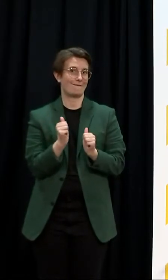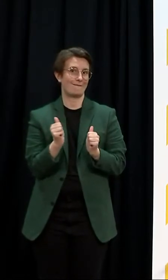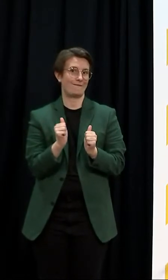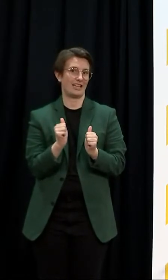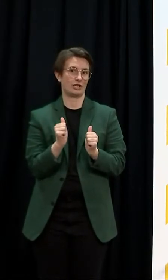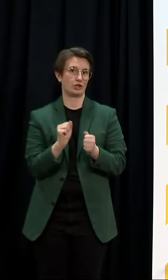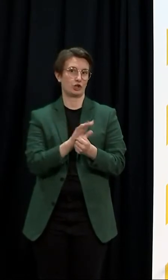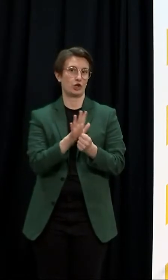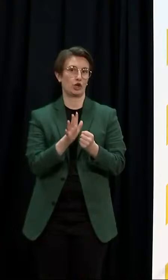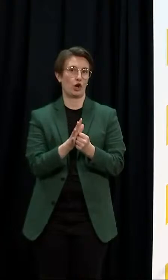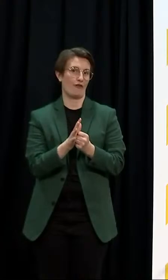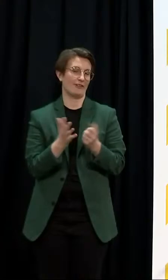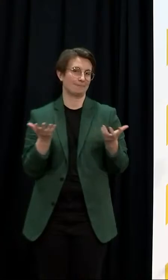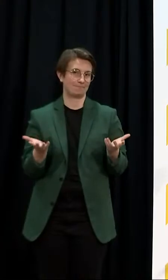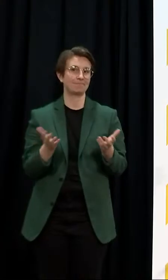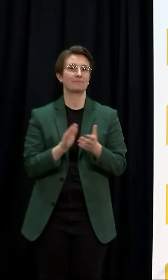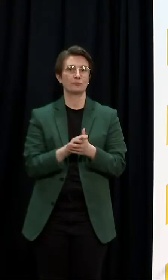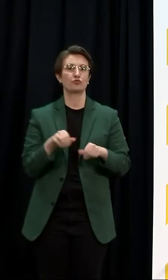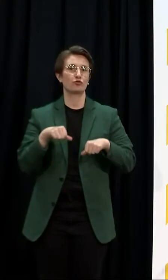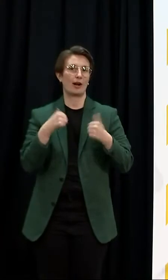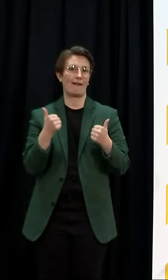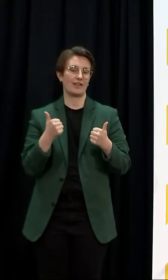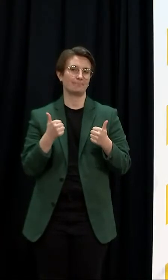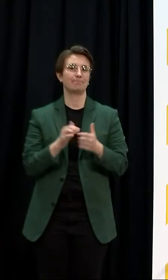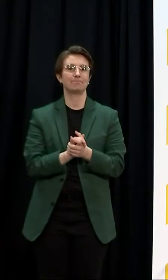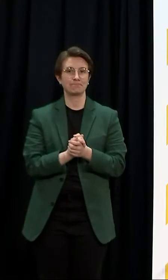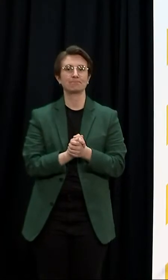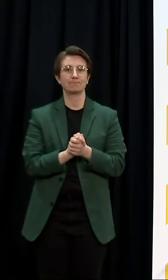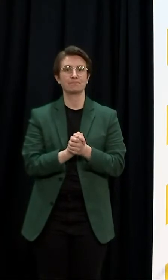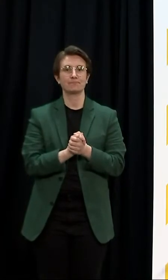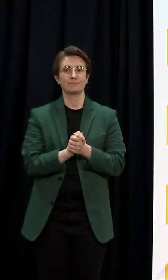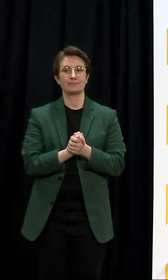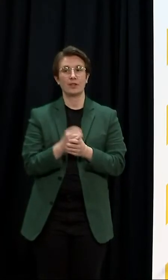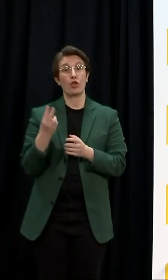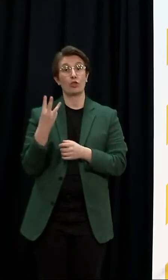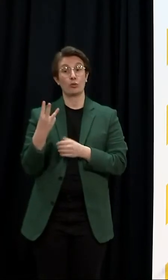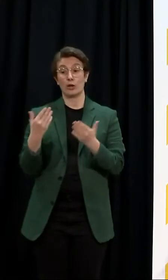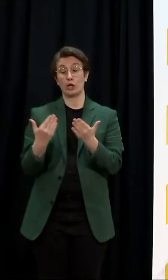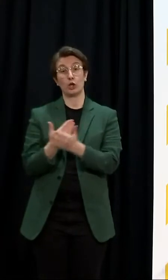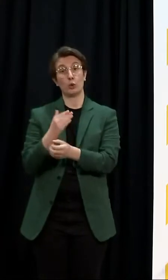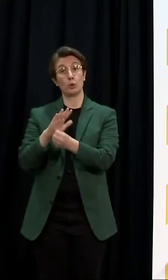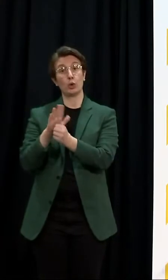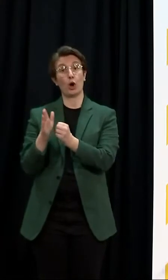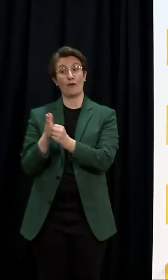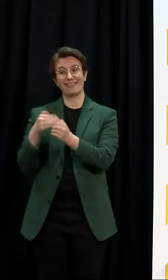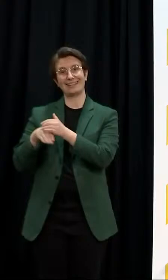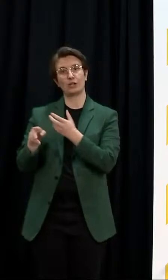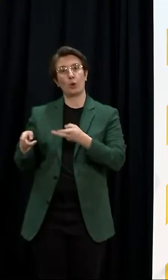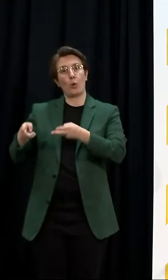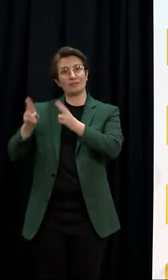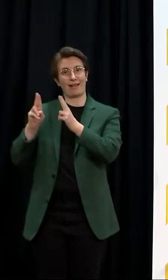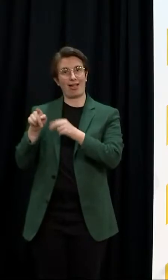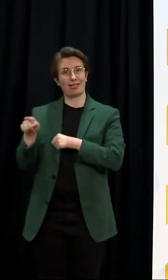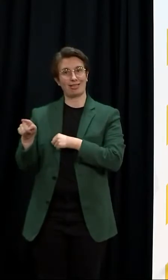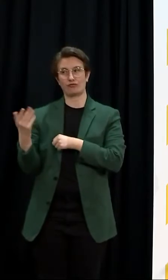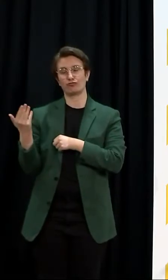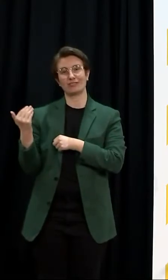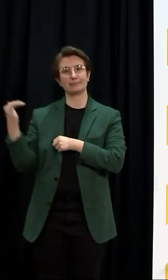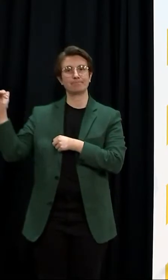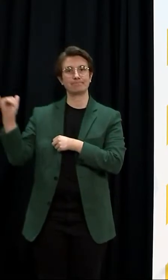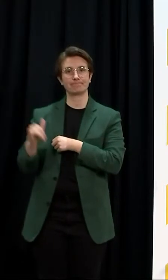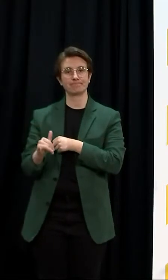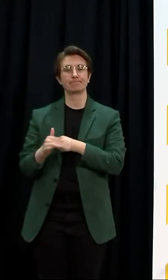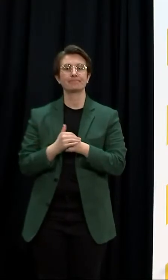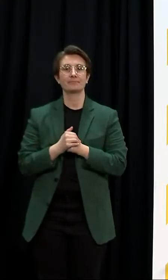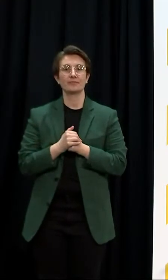recovered. Additionally, we have 3 new cases in recent returnees in managed isolation. A quick